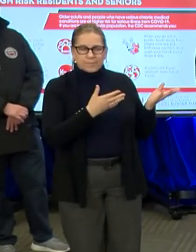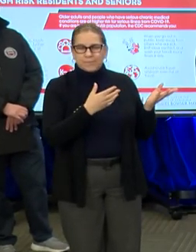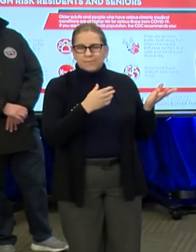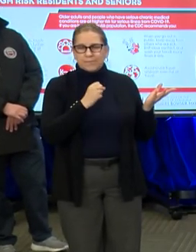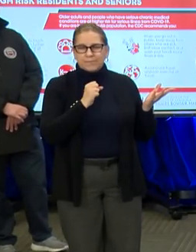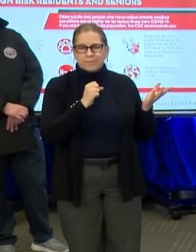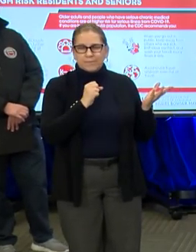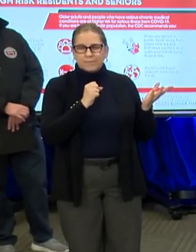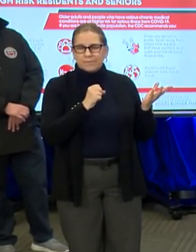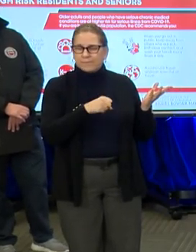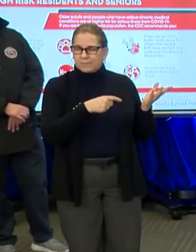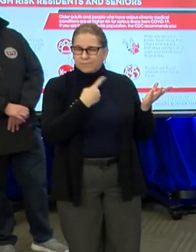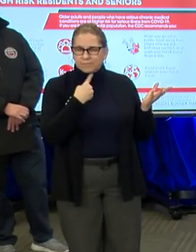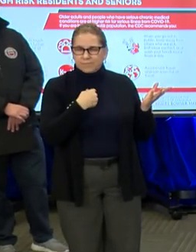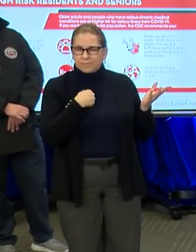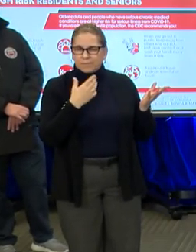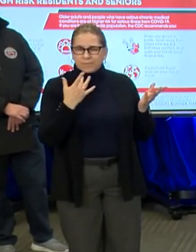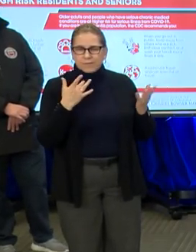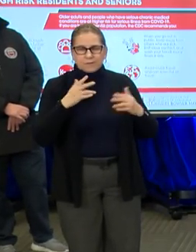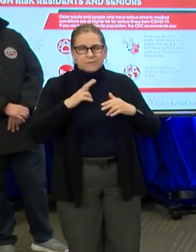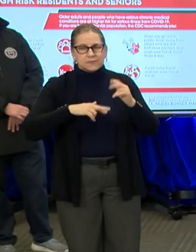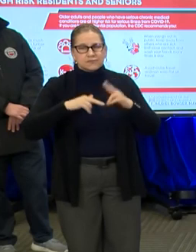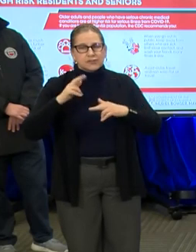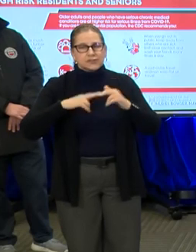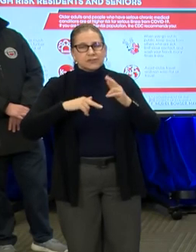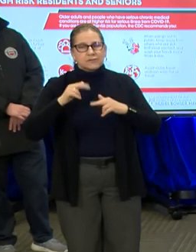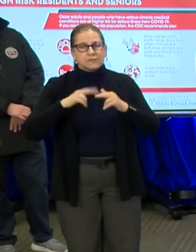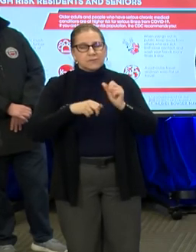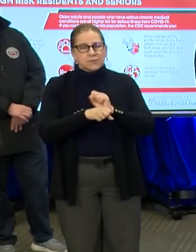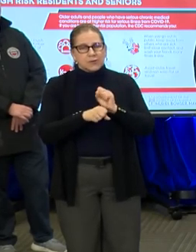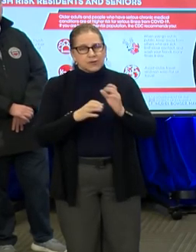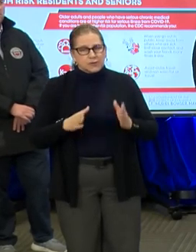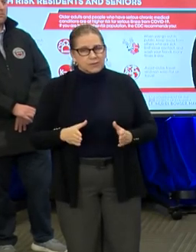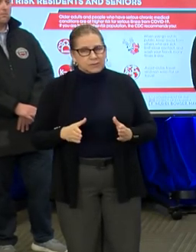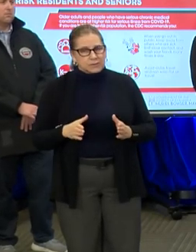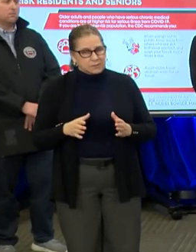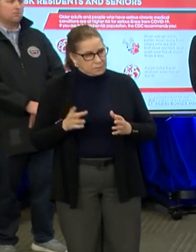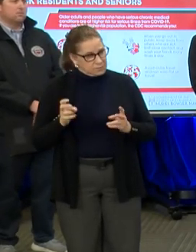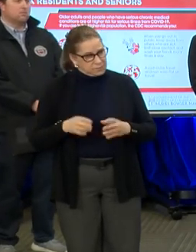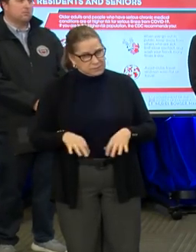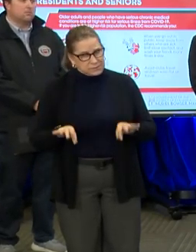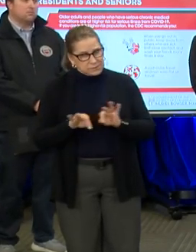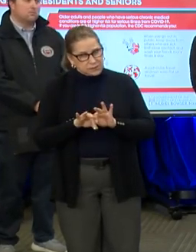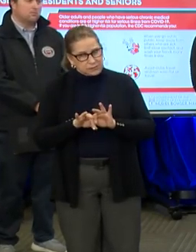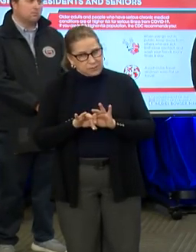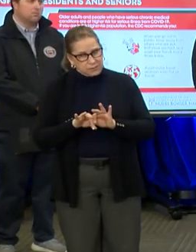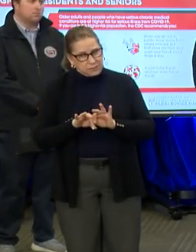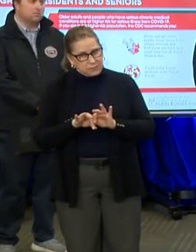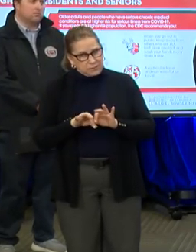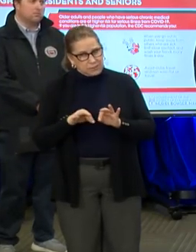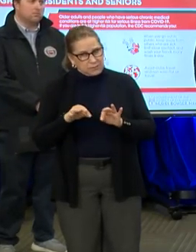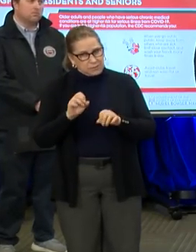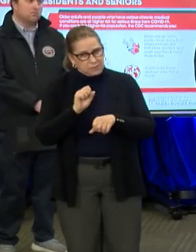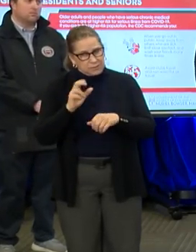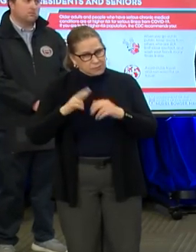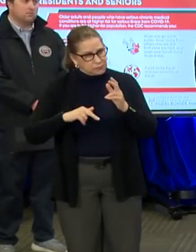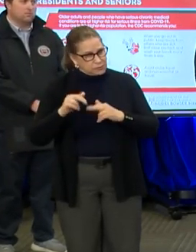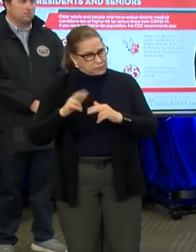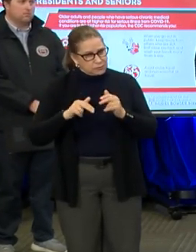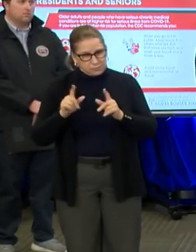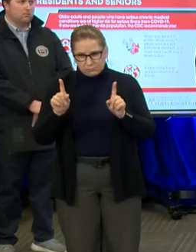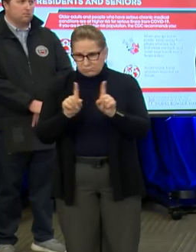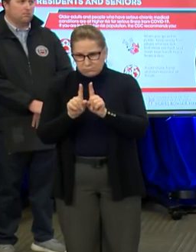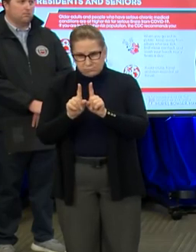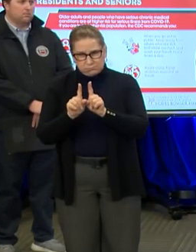considered essential, we have a lot of workers working in close proximity with each other. I think you note from my order that